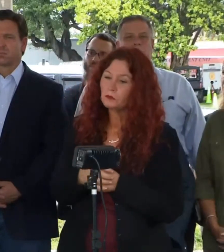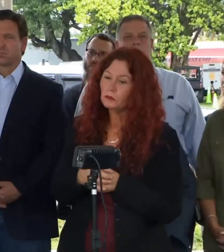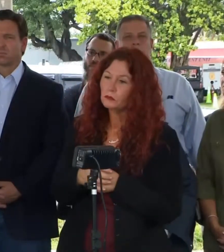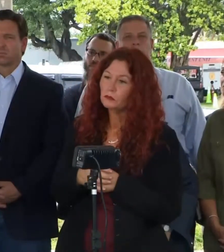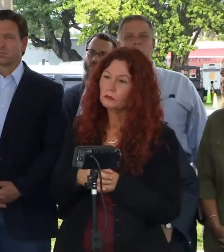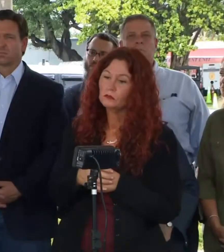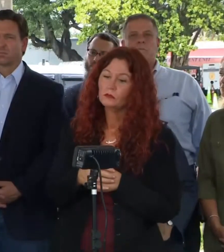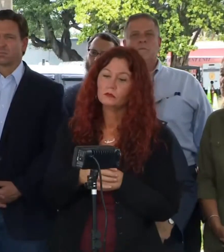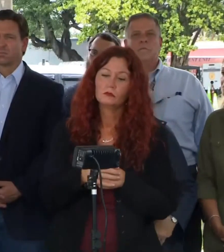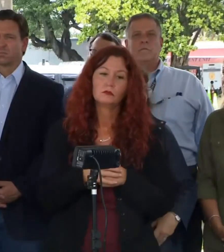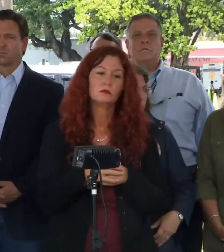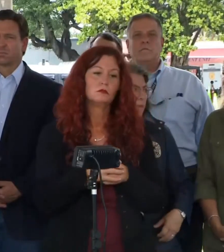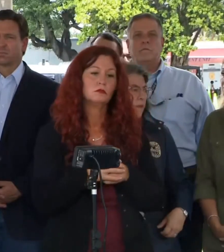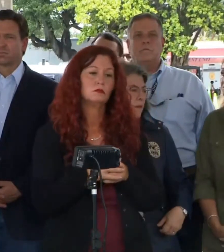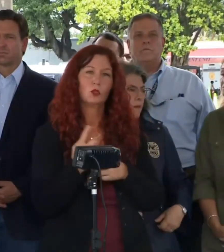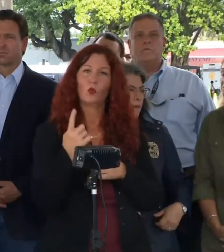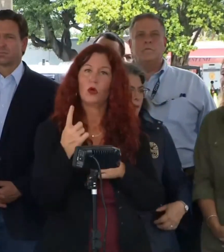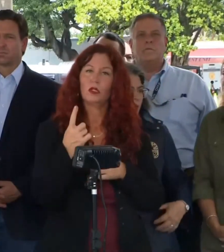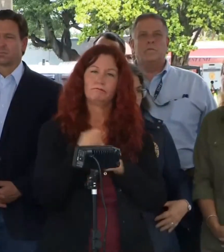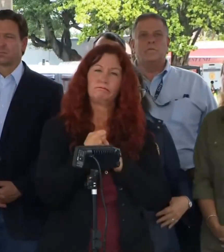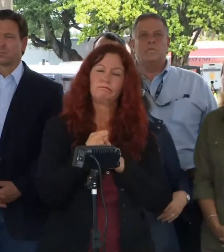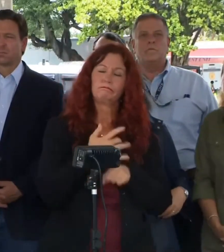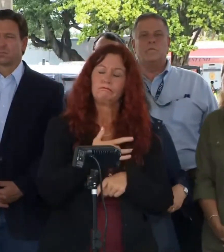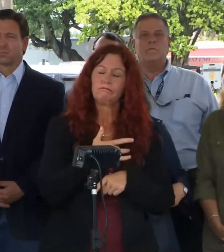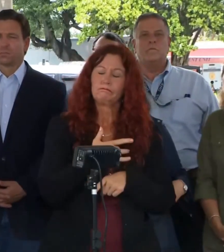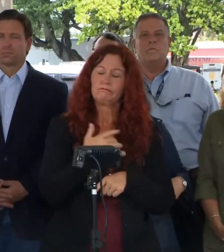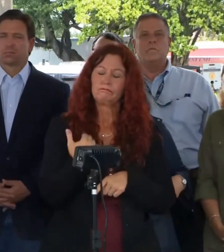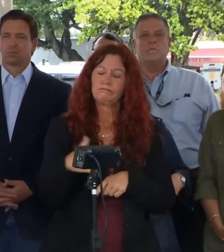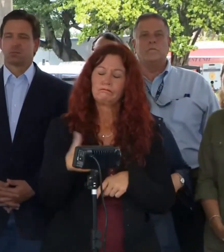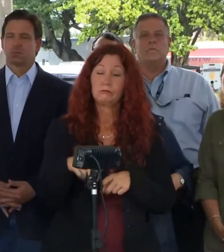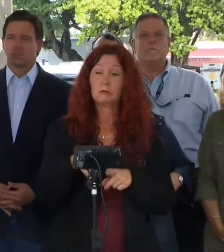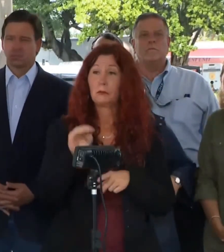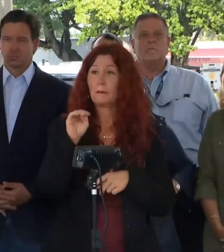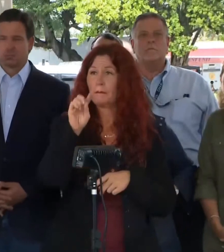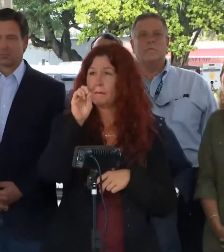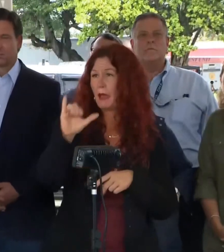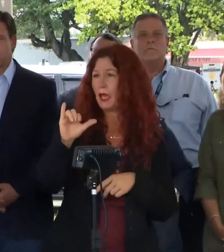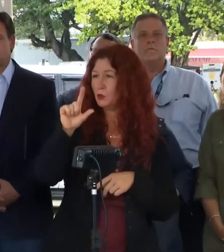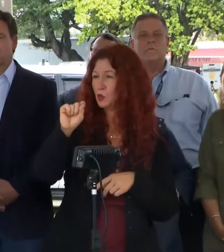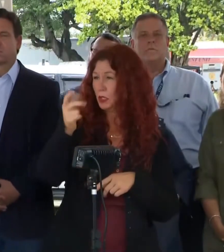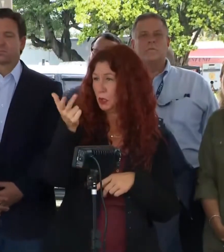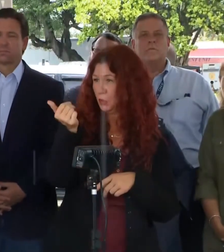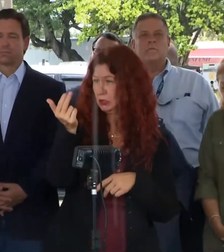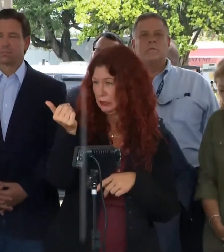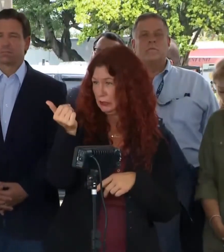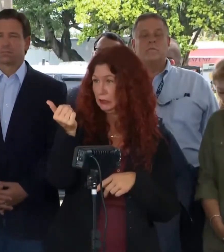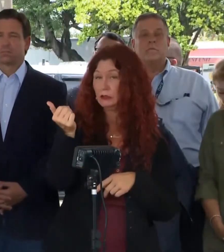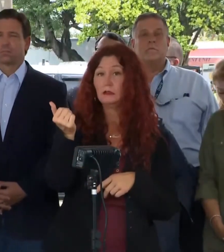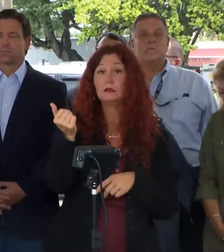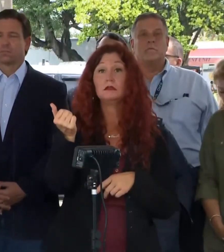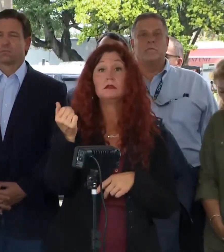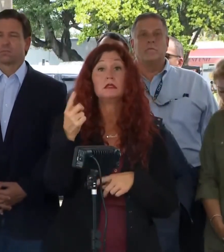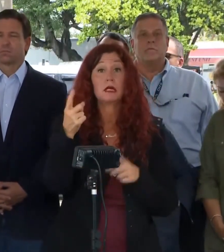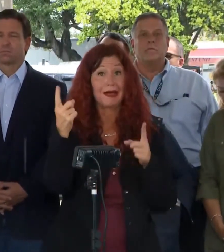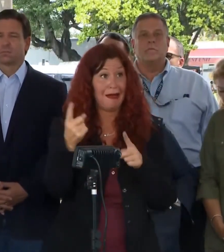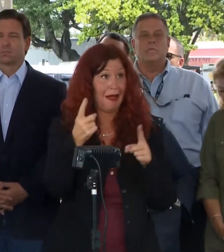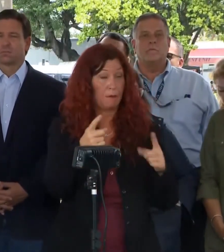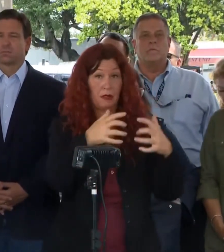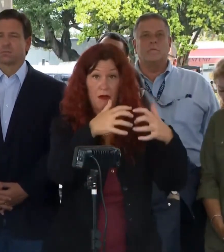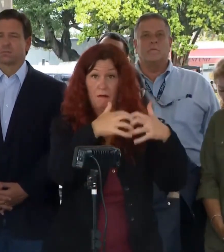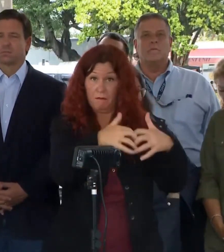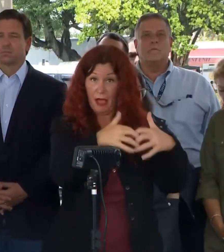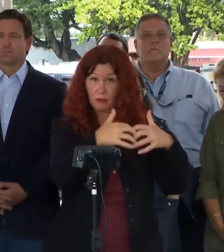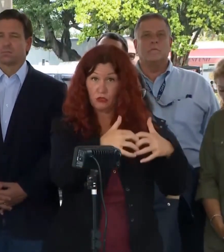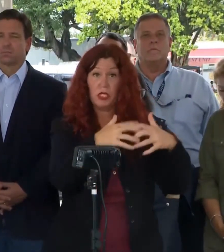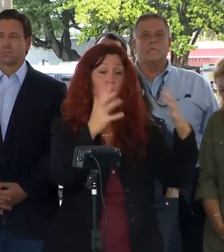instances, but the most notable was the one from May 2013, where a woman was pulled from the ruins of a factory